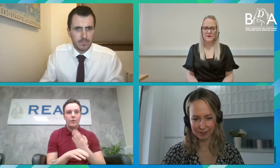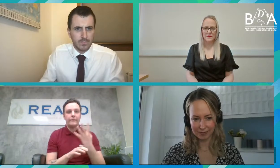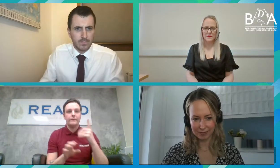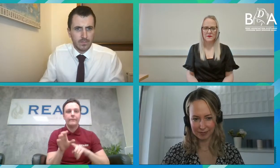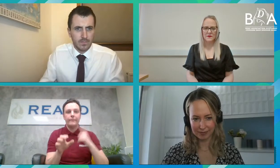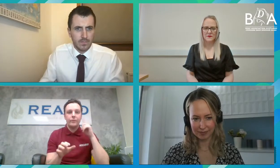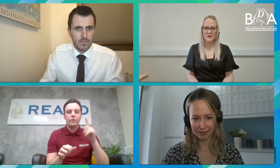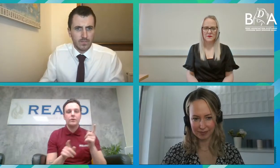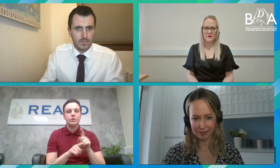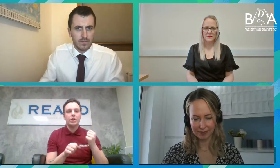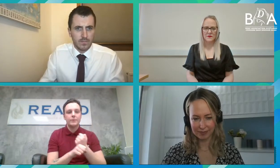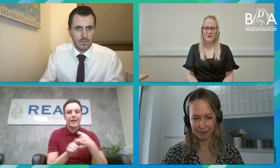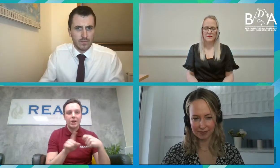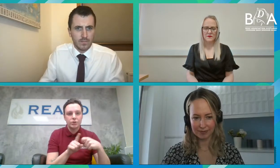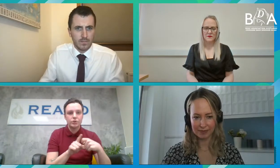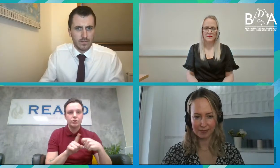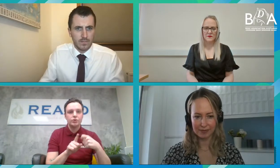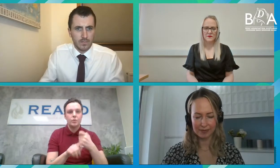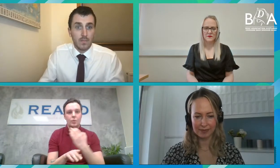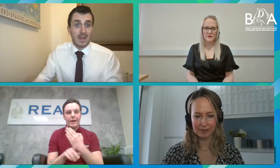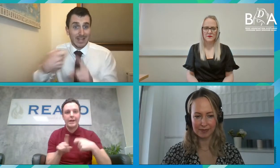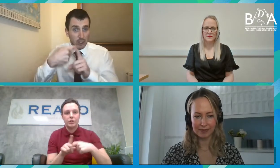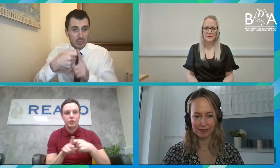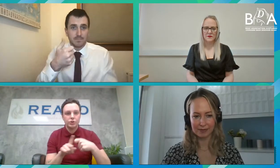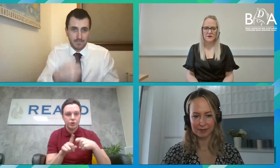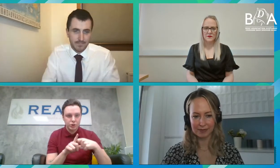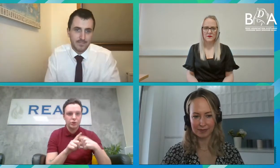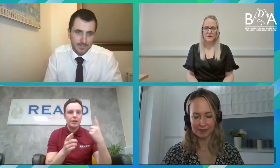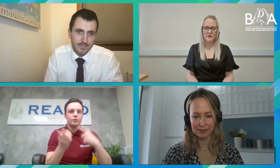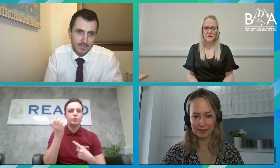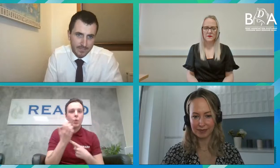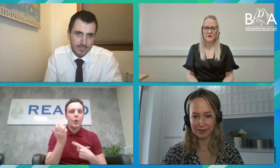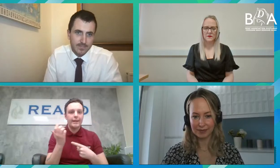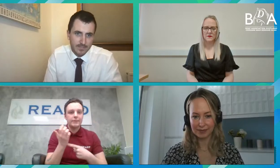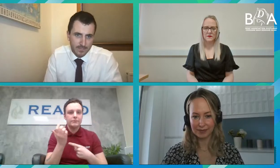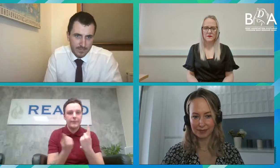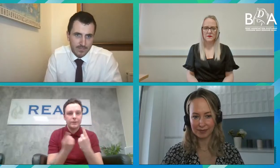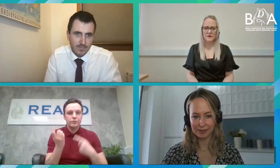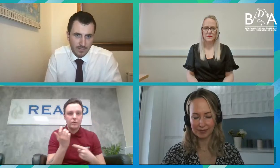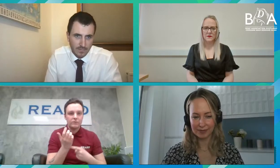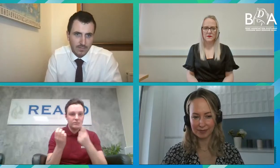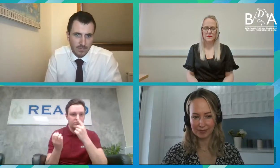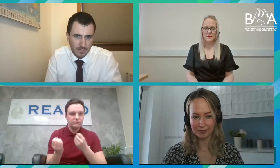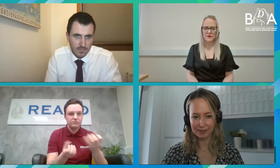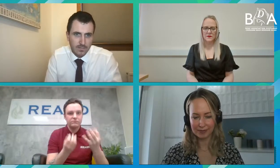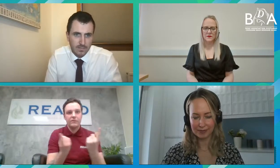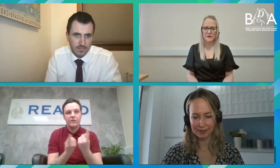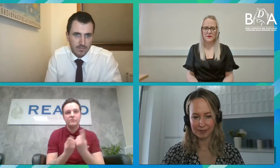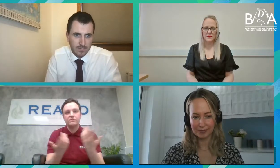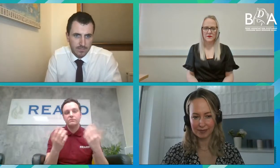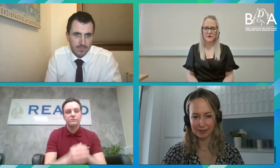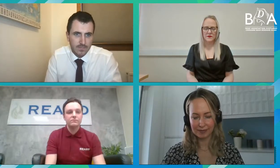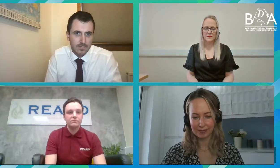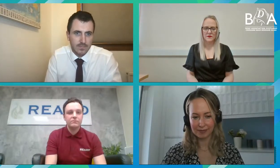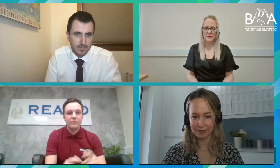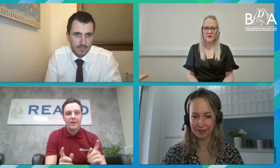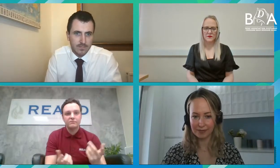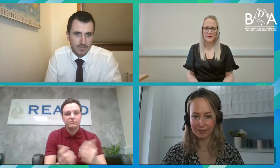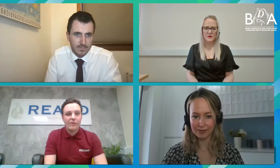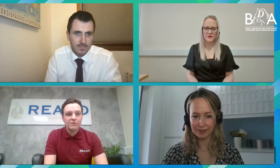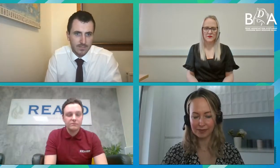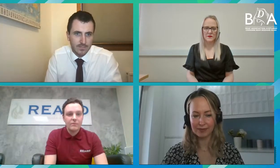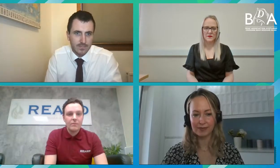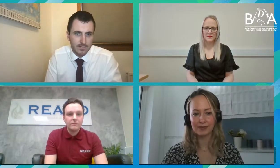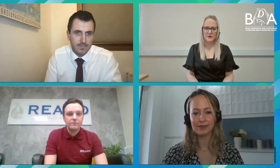So at the moment, for the 4 years that I've been working within Rero, we do like